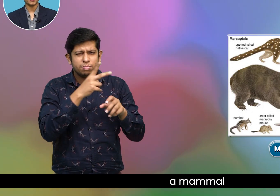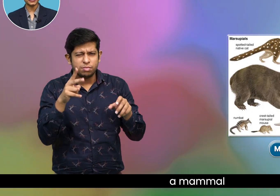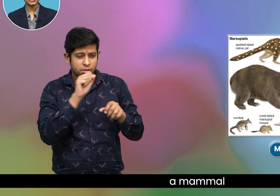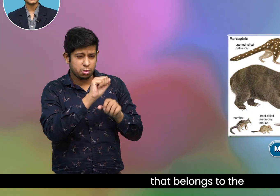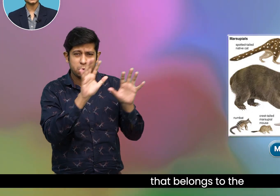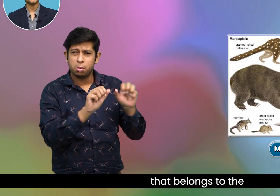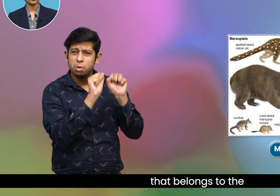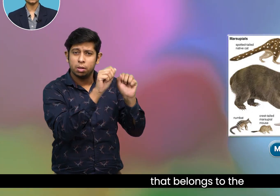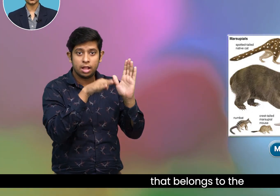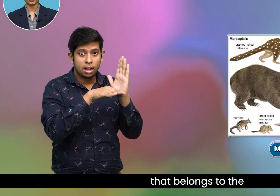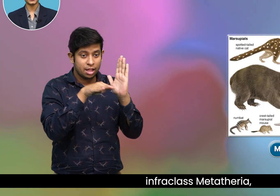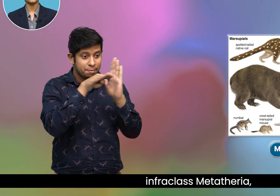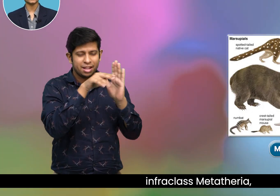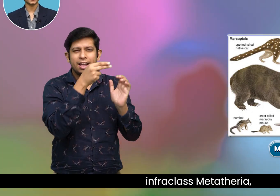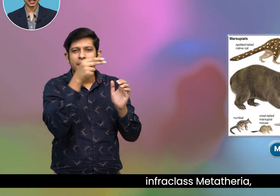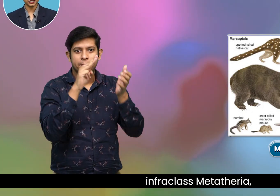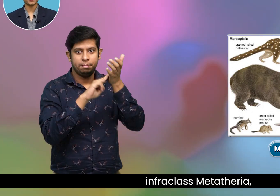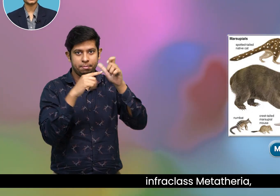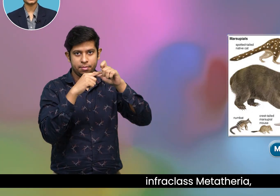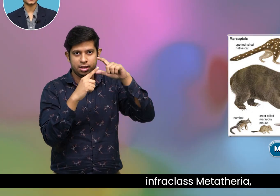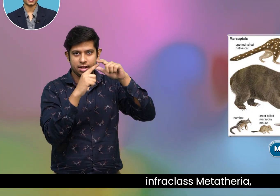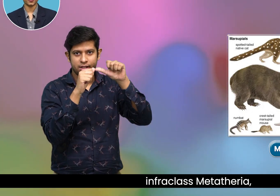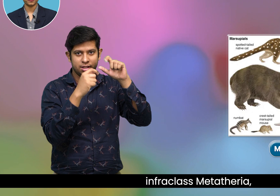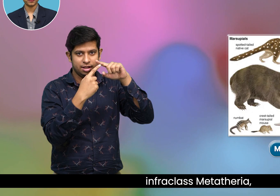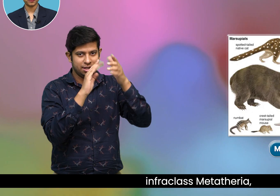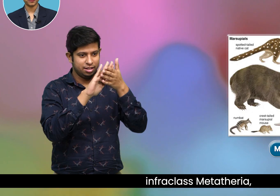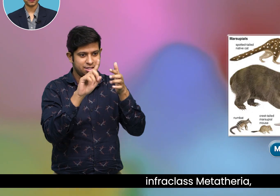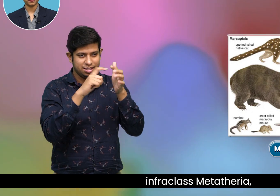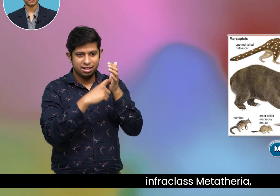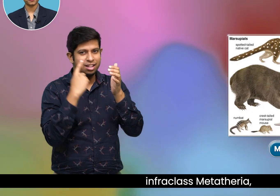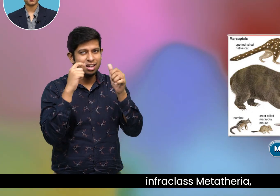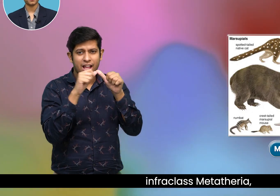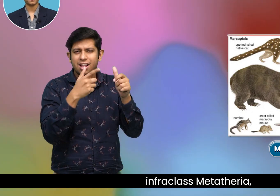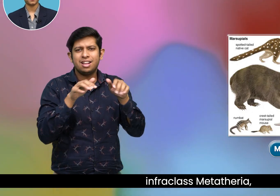a mammal that belongs to the infraclass Metatheria,